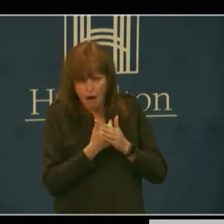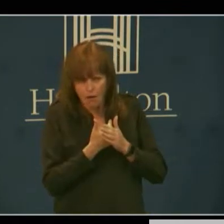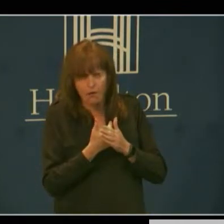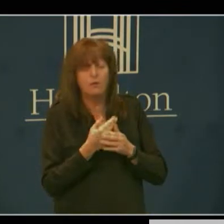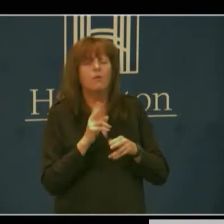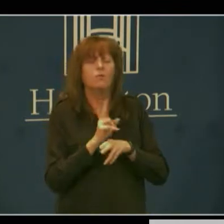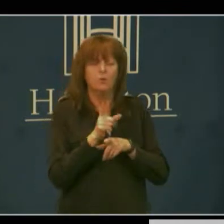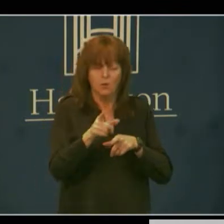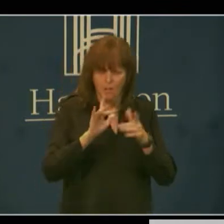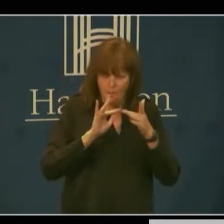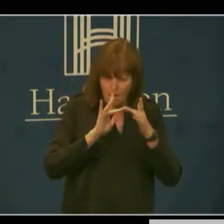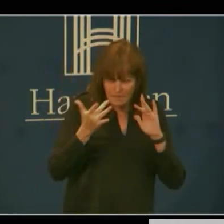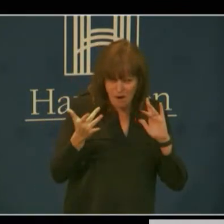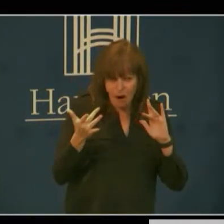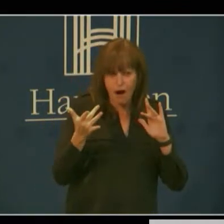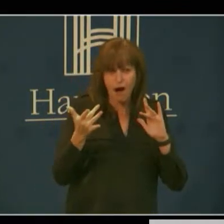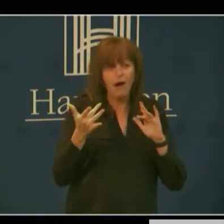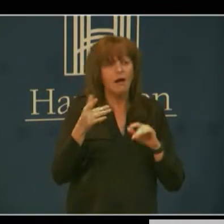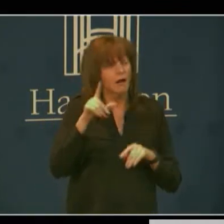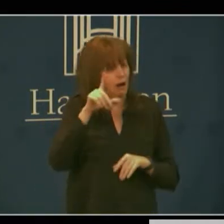at